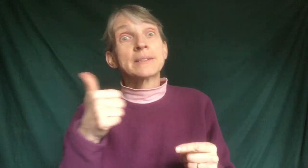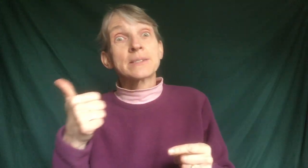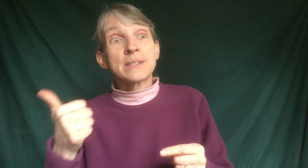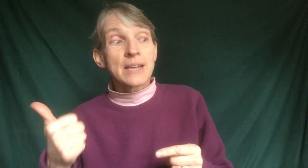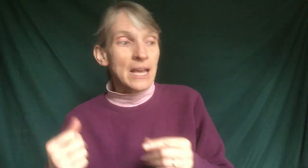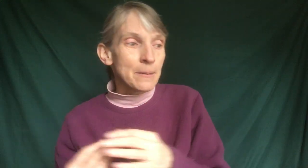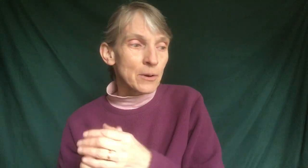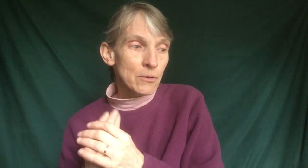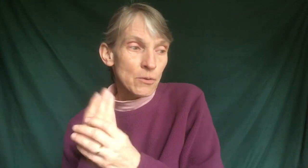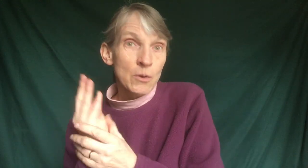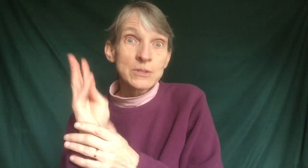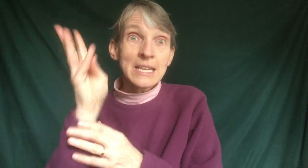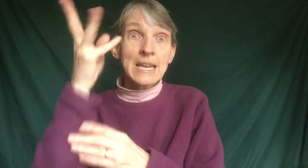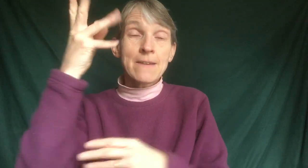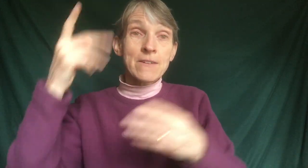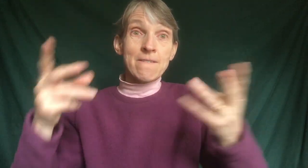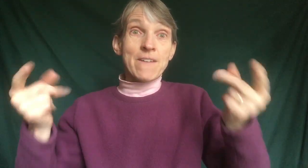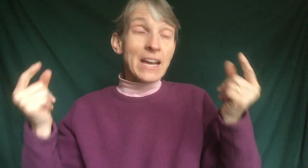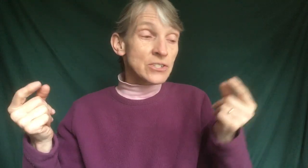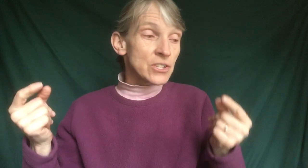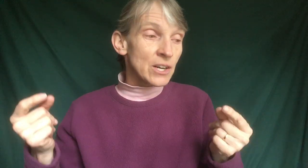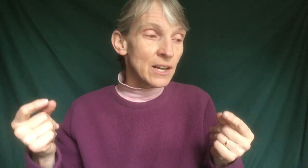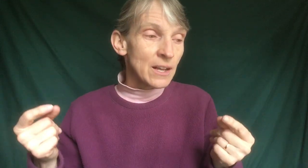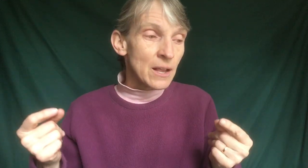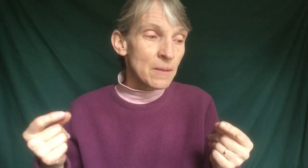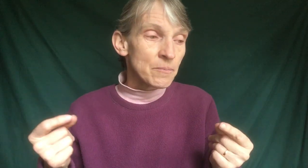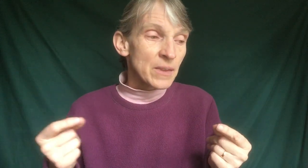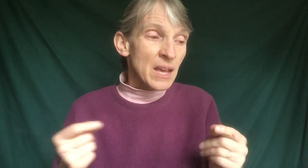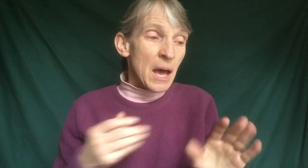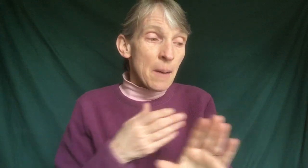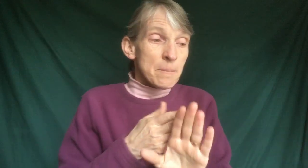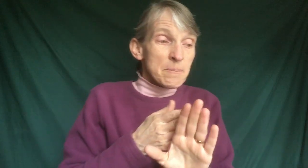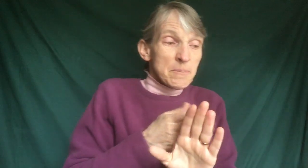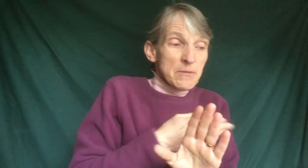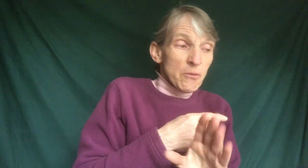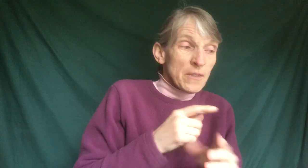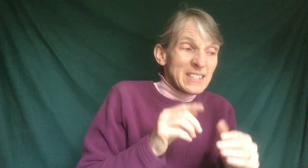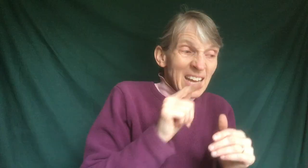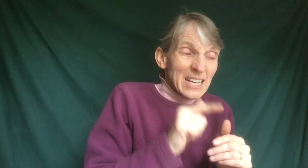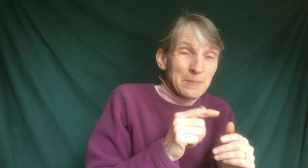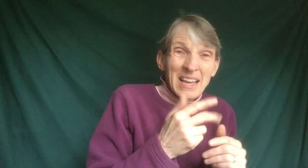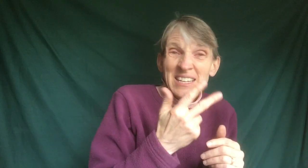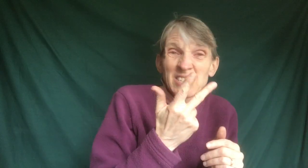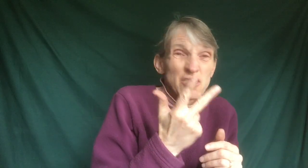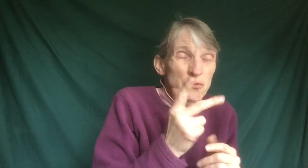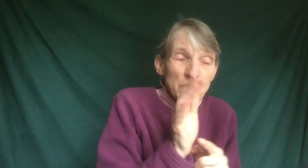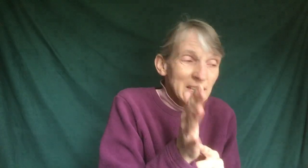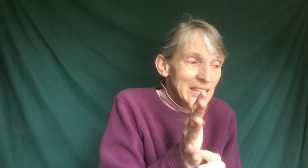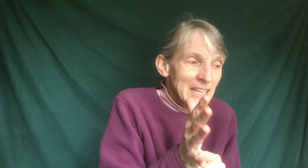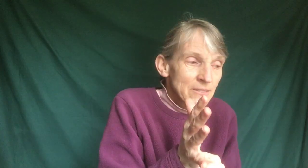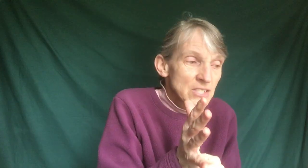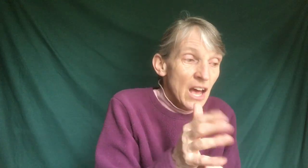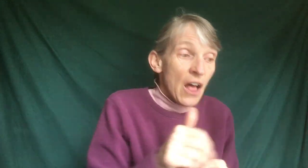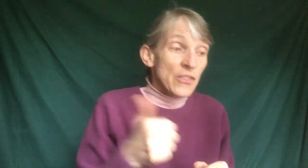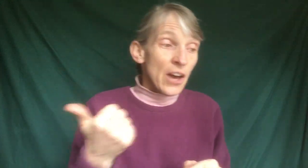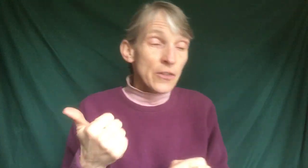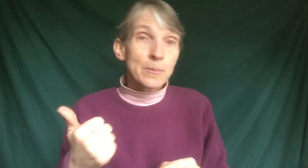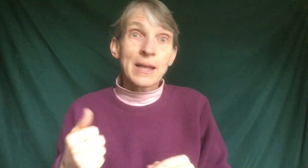its neighbor grows even faster. Before the tiny plant has 3 leaves, the other plant